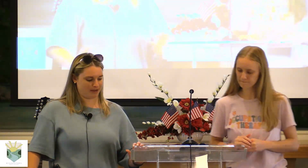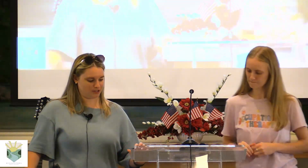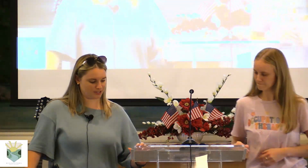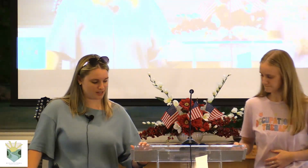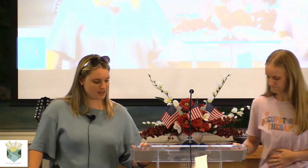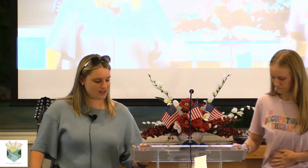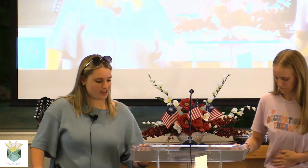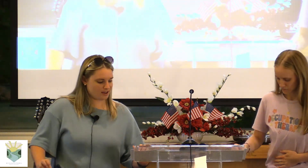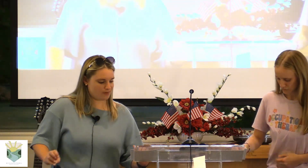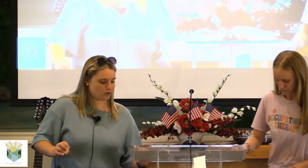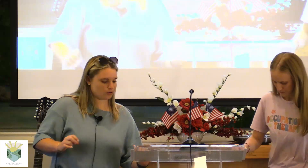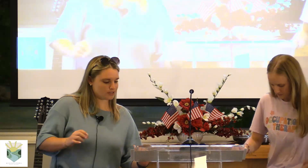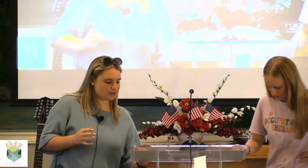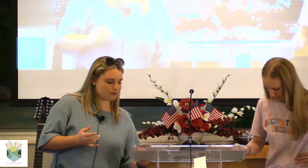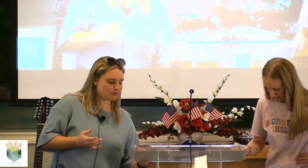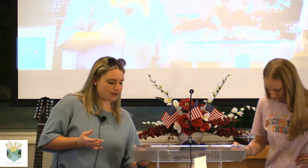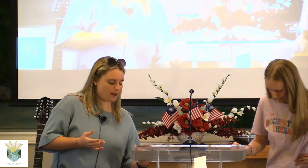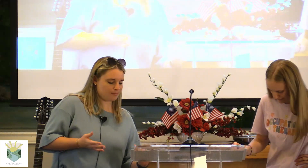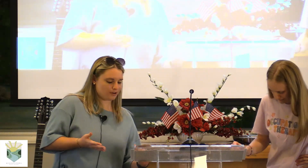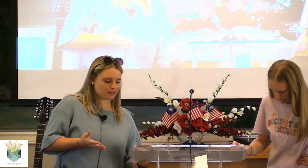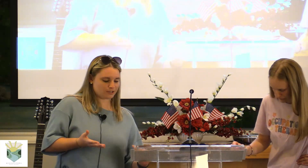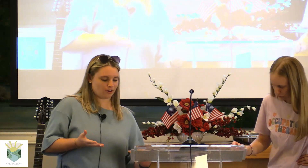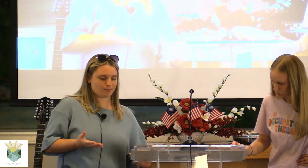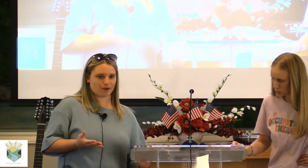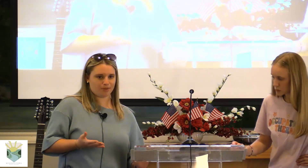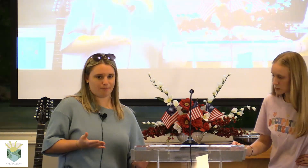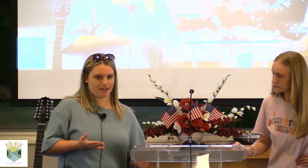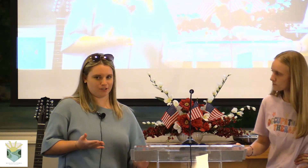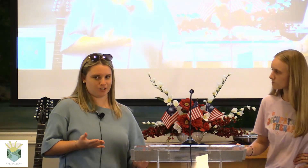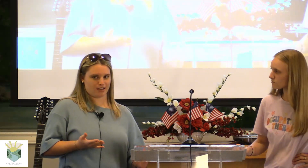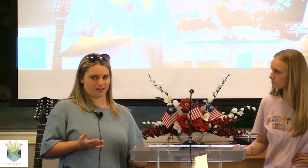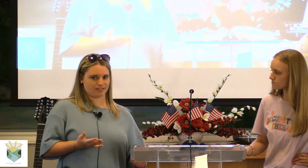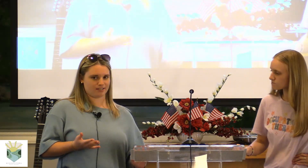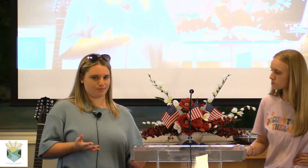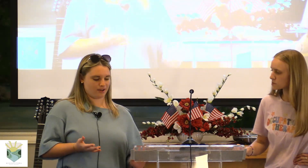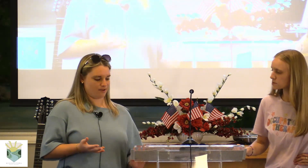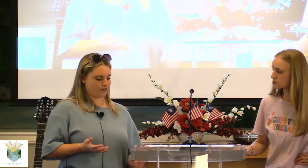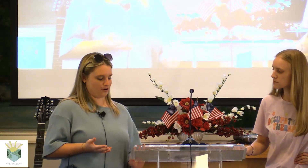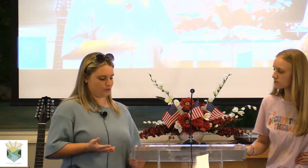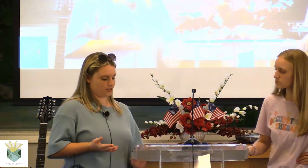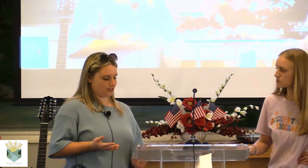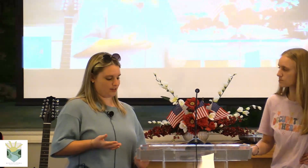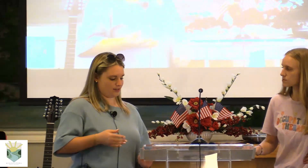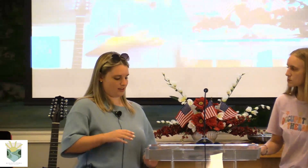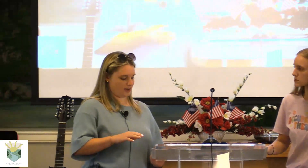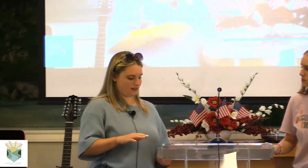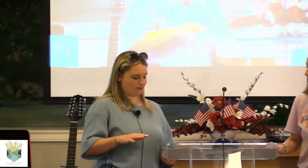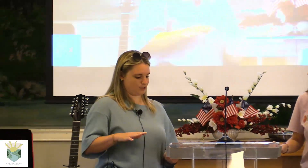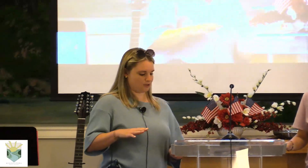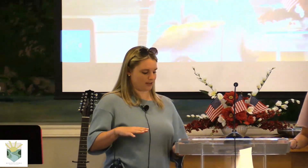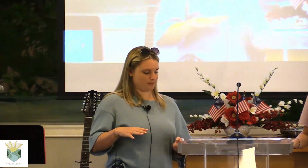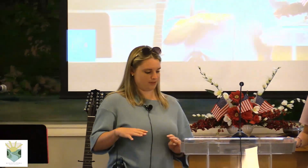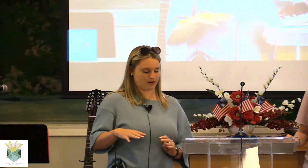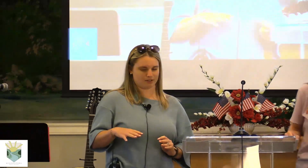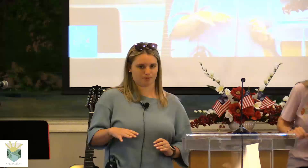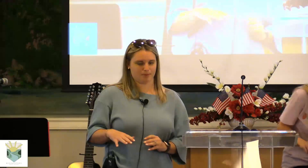pages. Also, I'm not going to talk about what the page says, but if you're interested, it kind of gives you like a bit of an